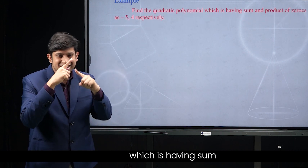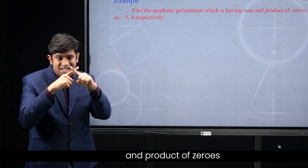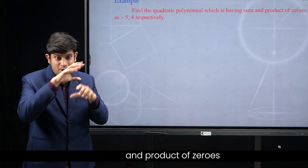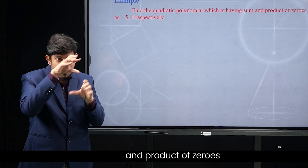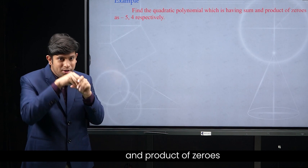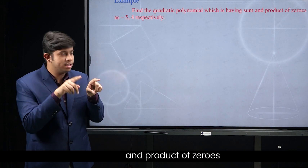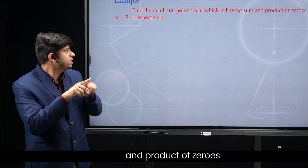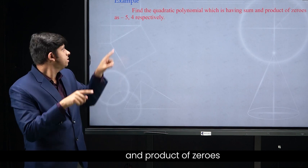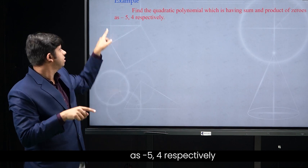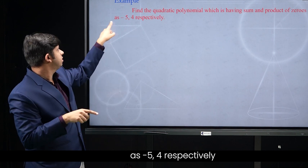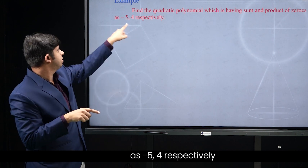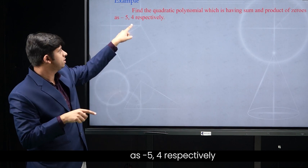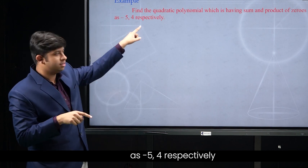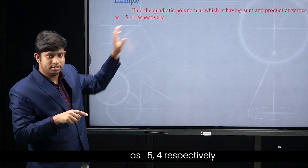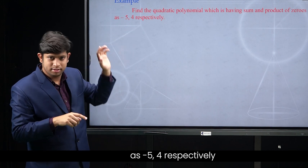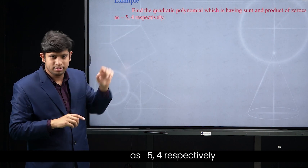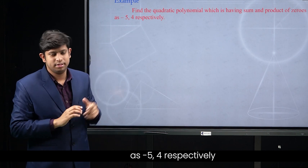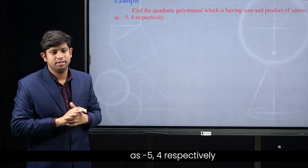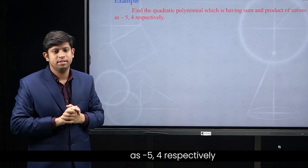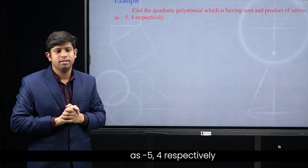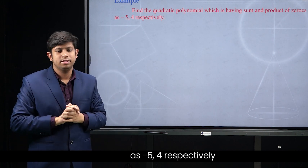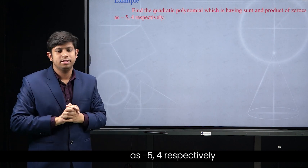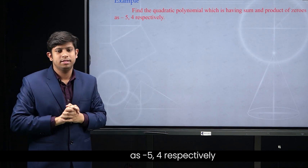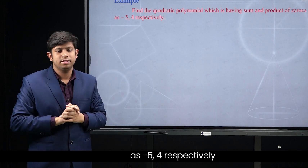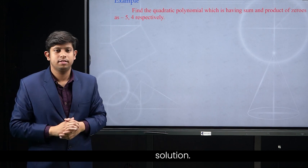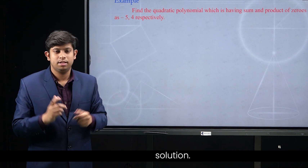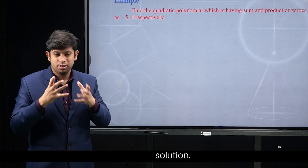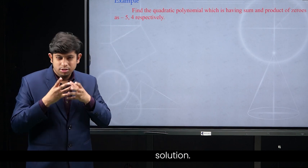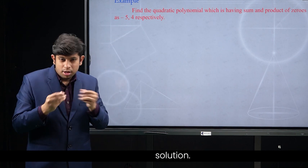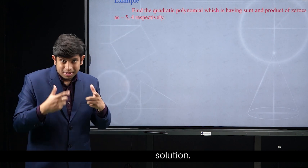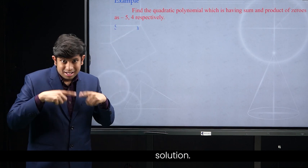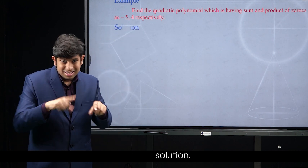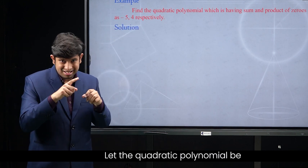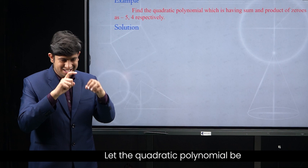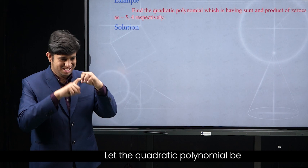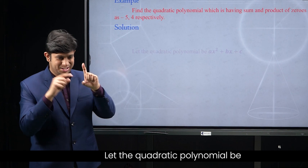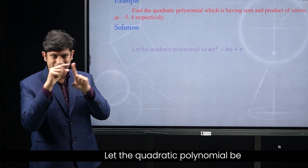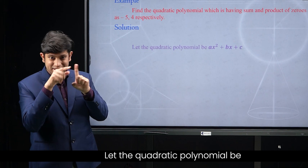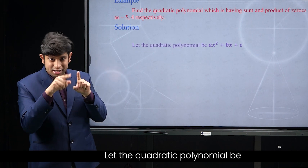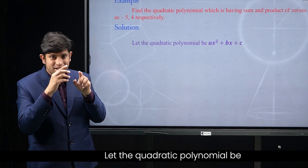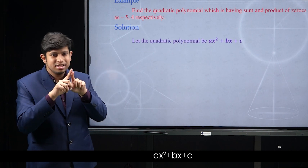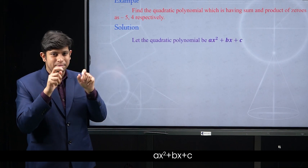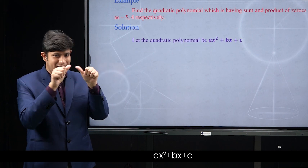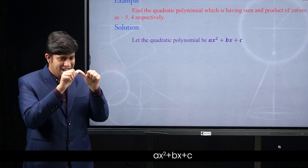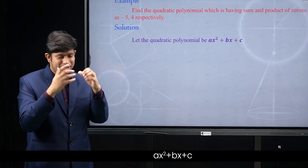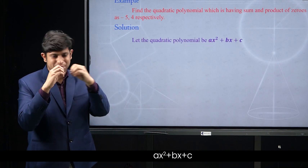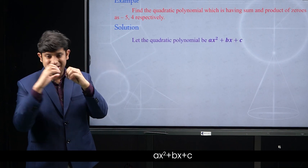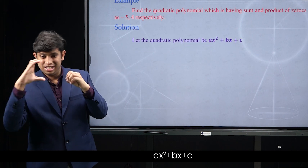and product of zeros as minus 5, 4 respectively. Solution. Let the quadratic polynomial be ax squared